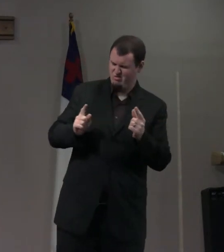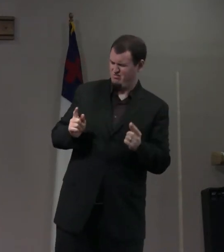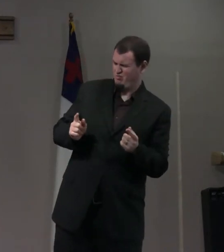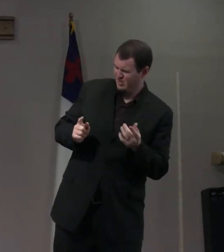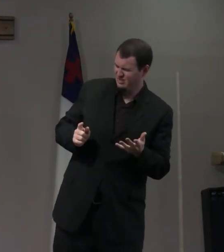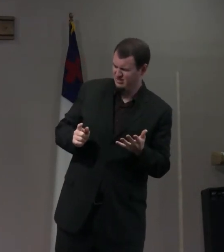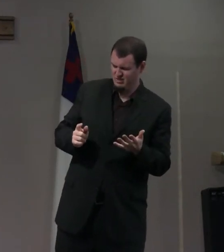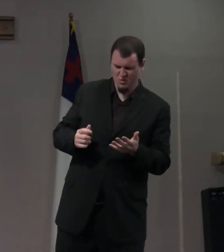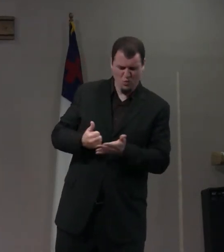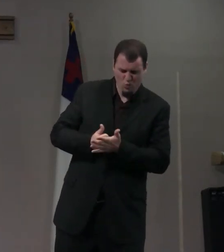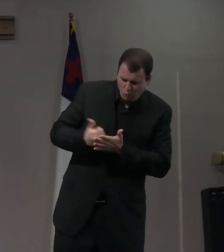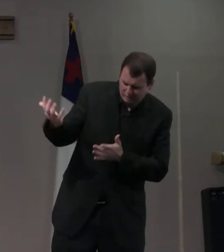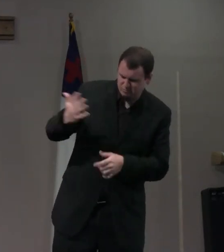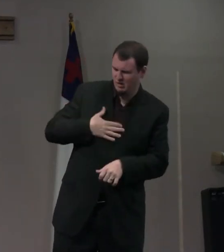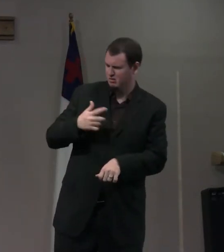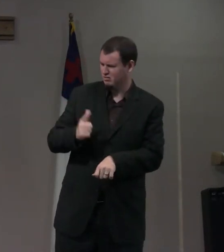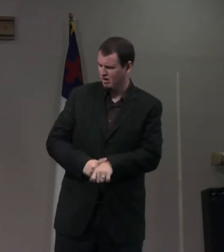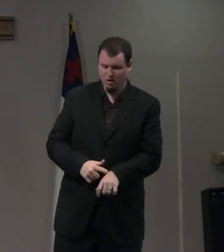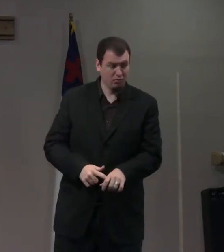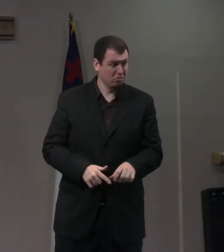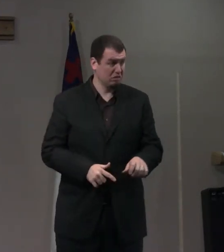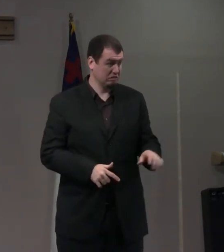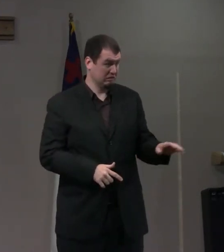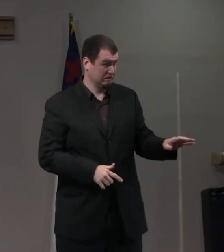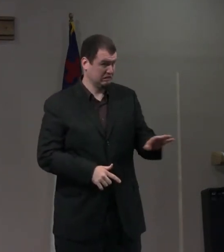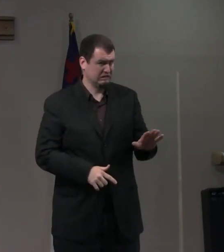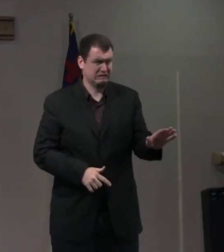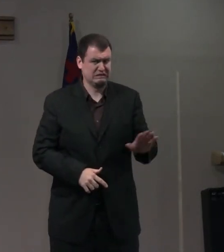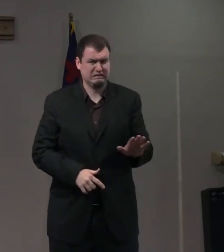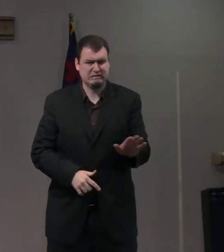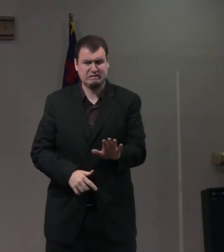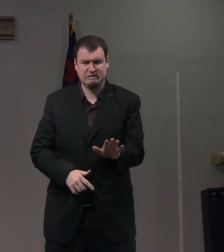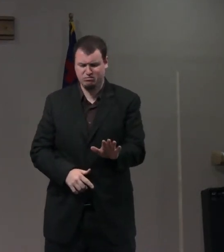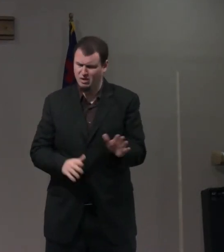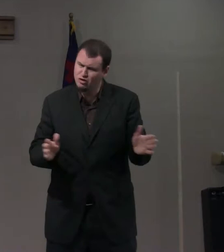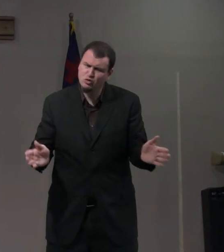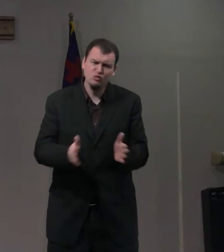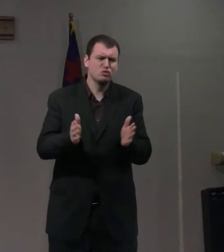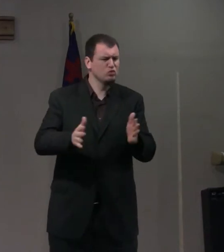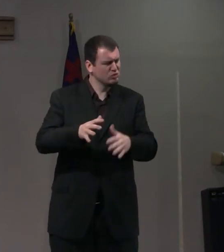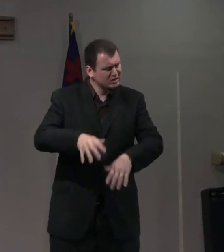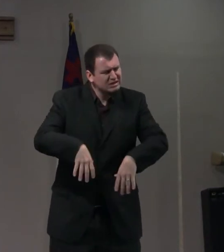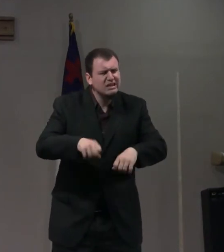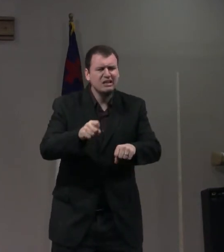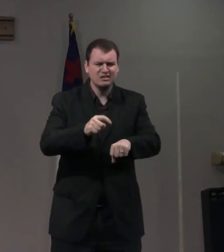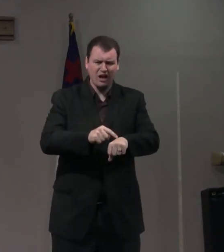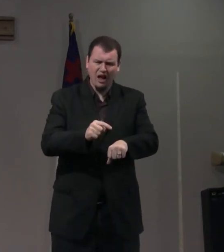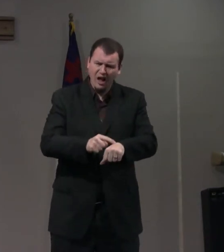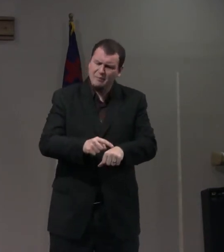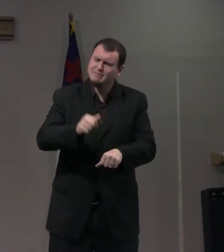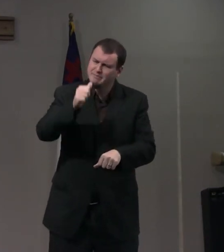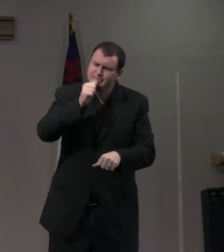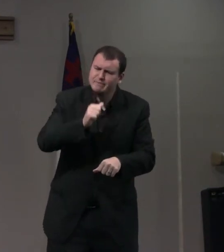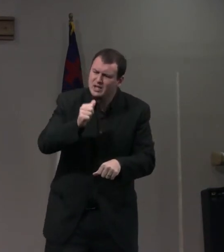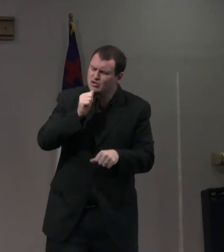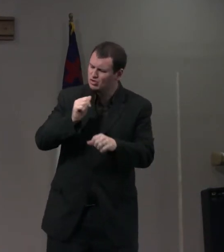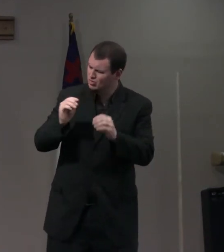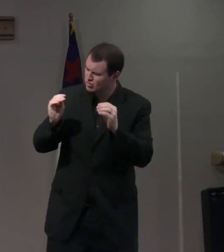If they come to you, you say, "Why are you wasting my time?" I encourage you to take the time,